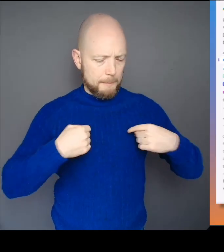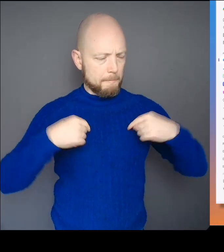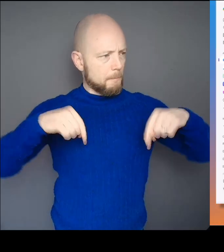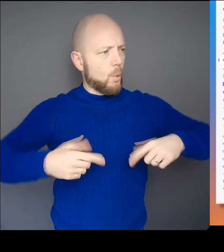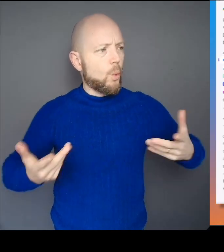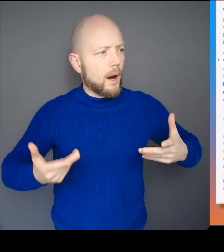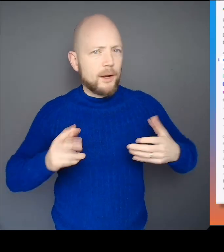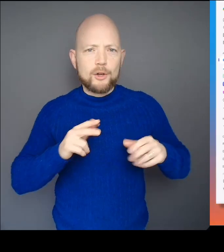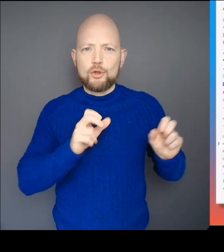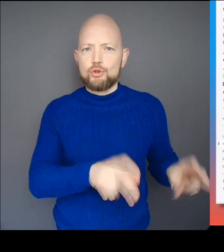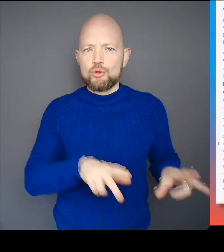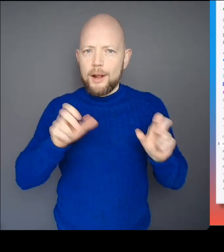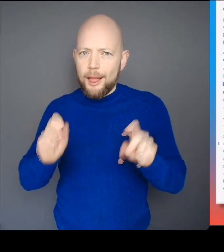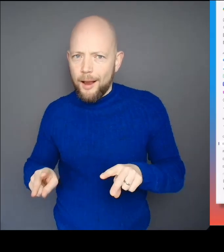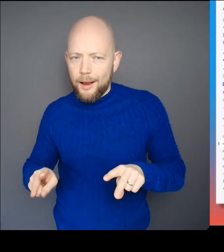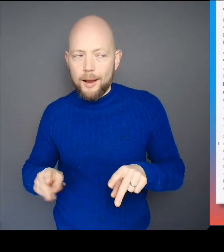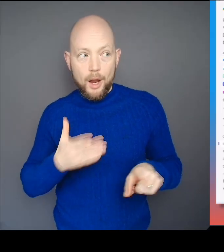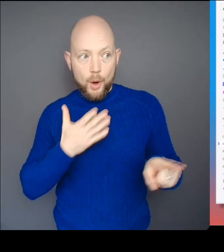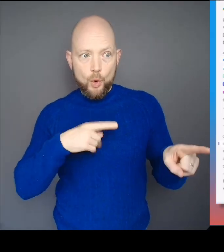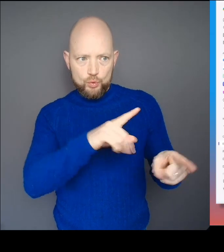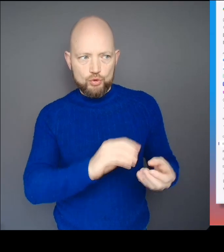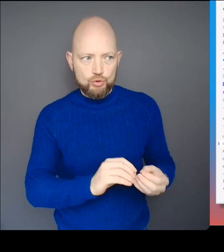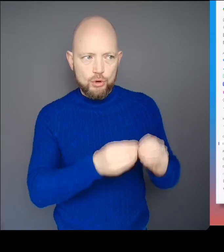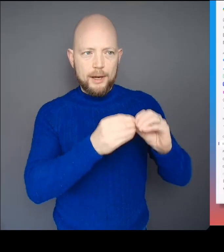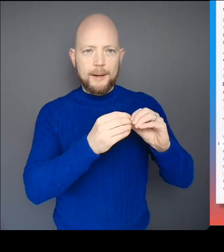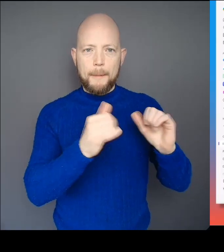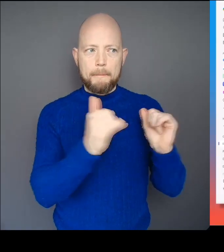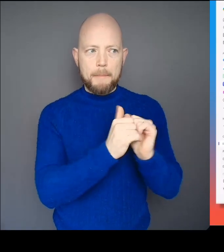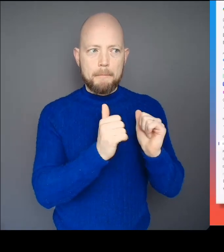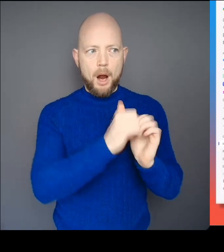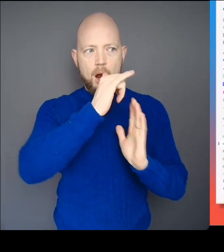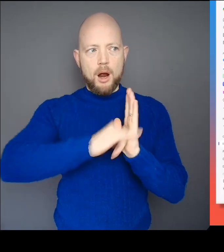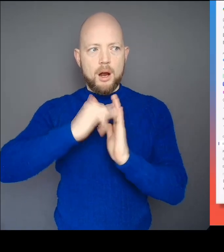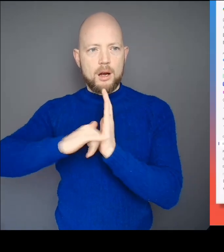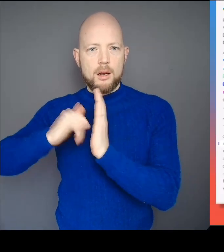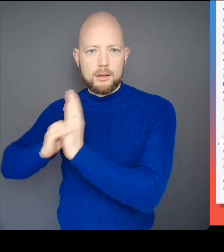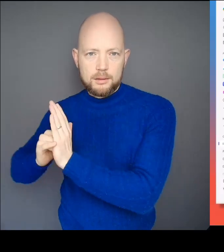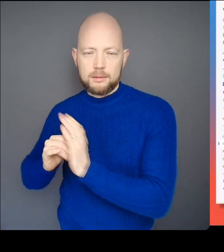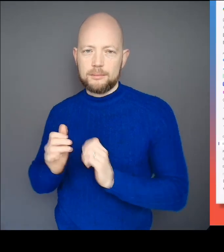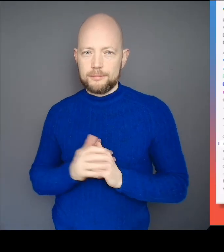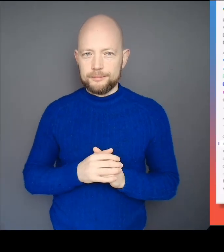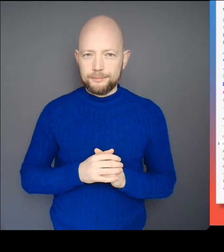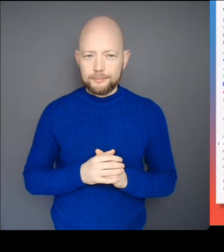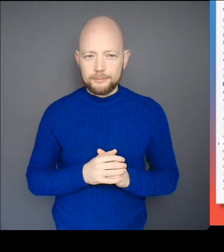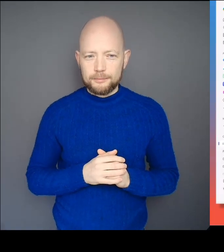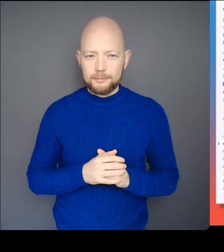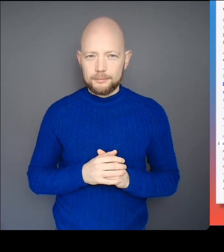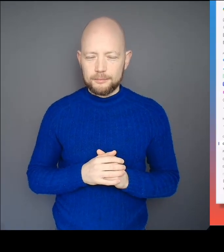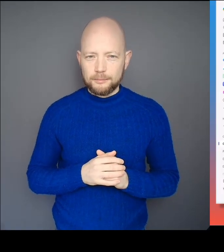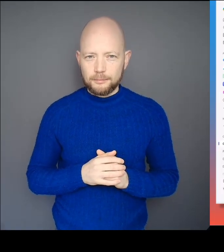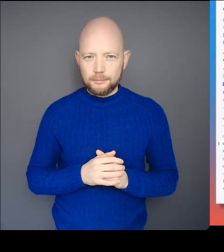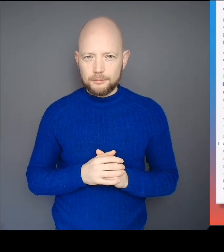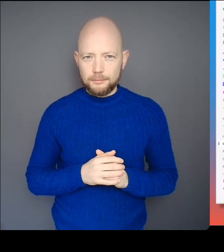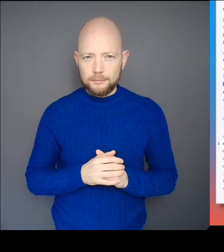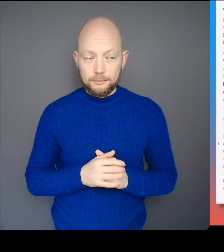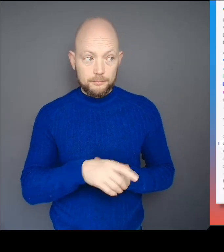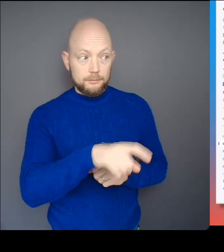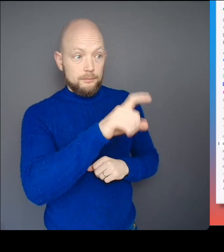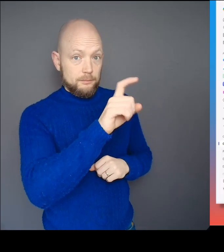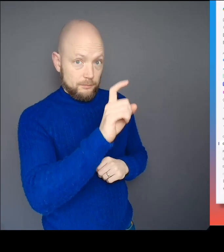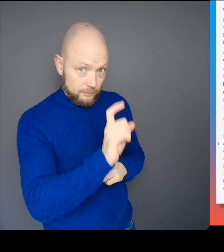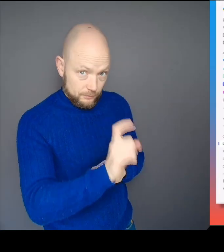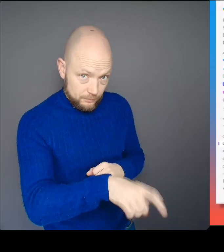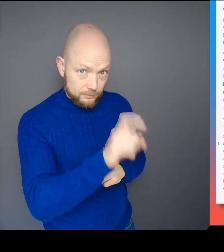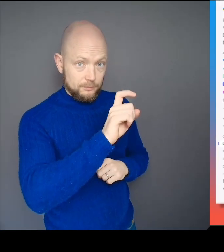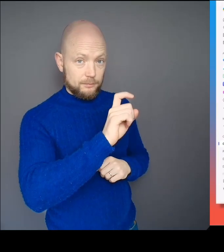in Australia. I'm asking it to put together a paper. Now, this is going to be a little bit weird because I've got all these other documents that are already in